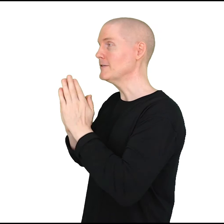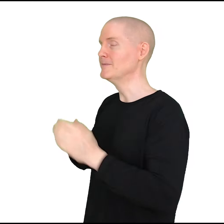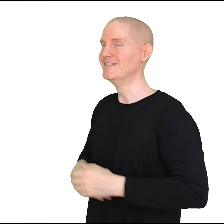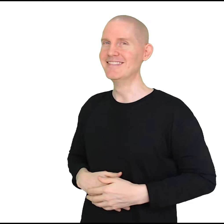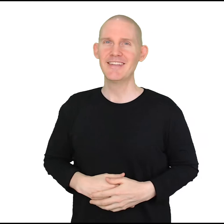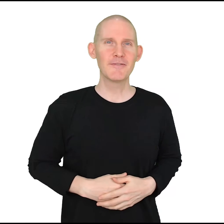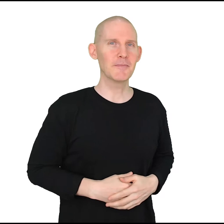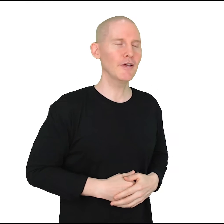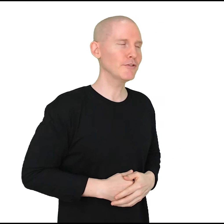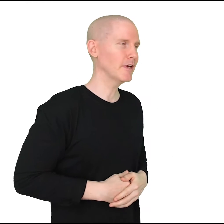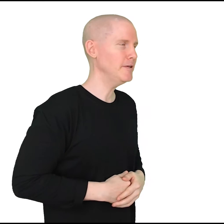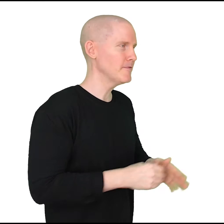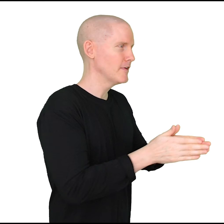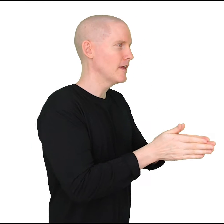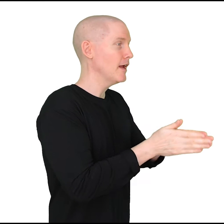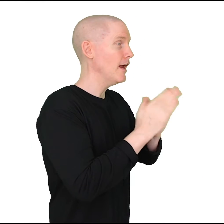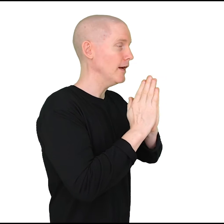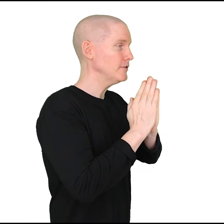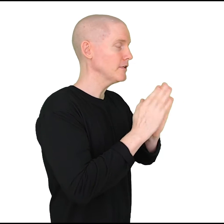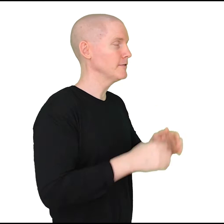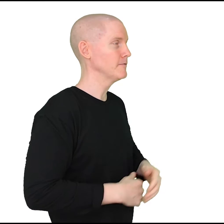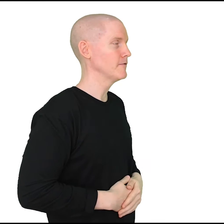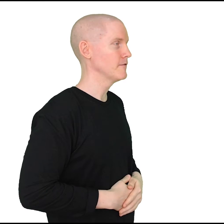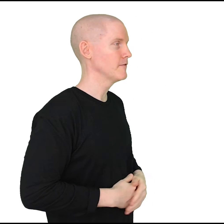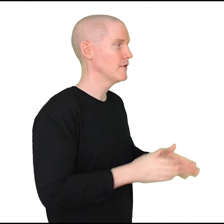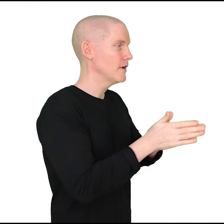Ask. From the other side, ask.